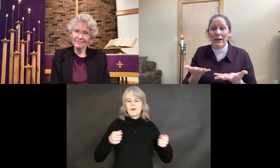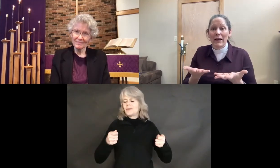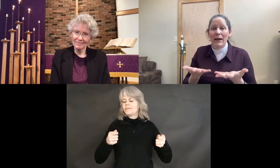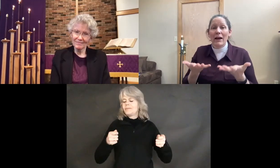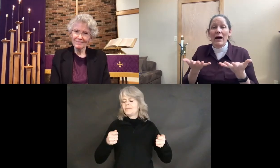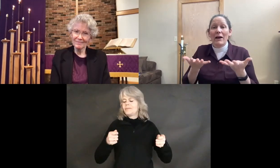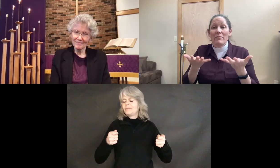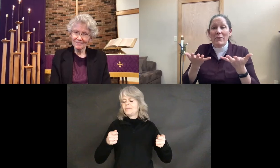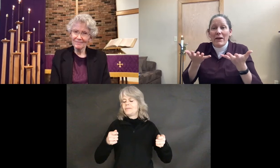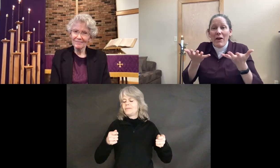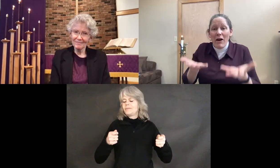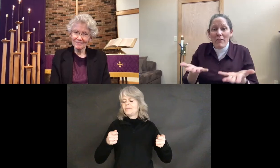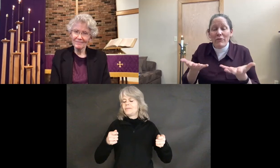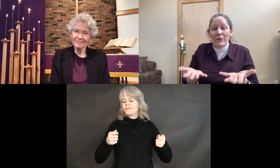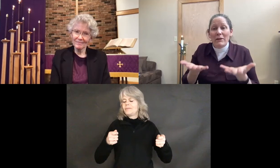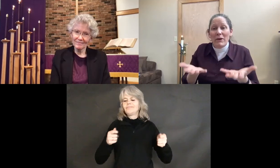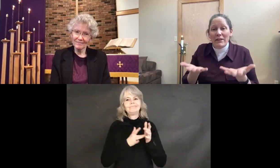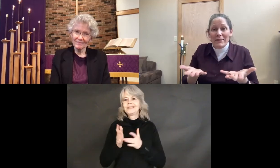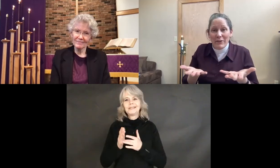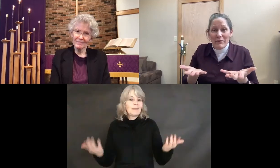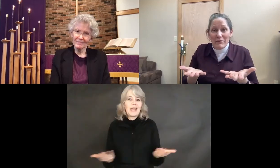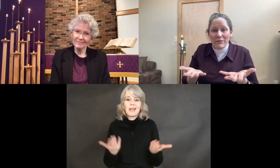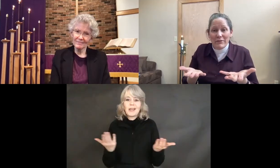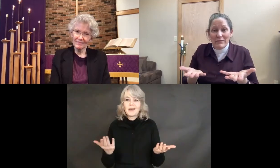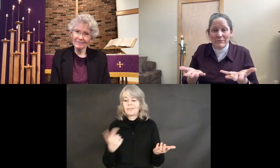willing, I'm offering myself.